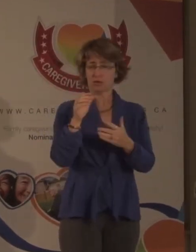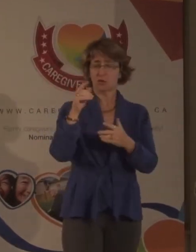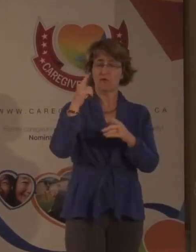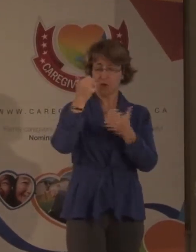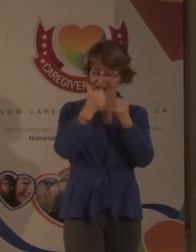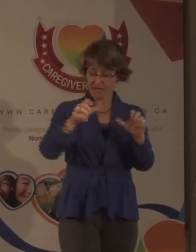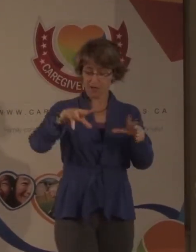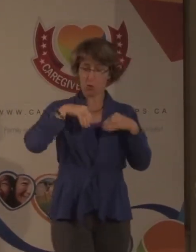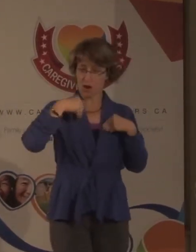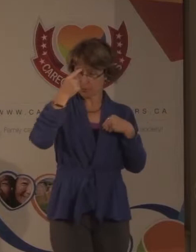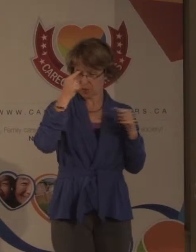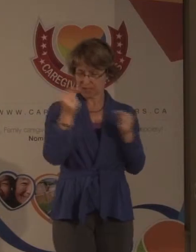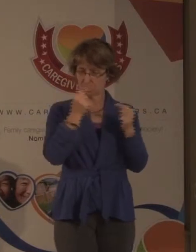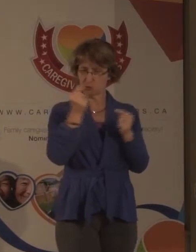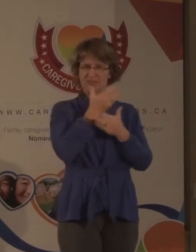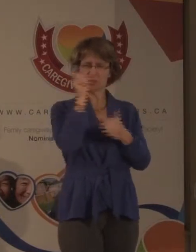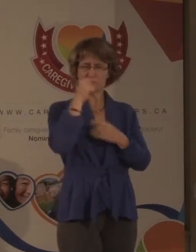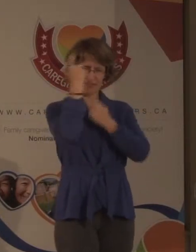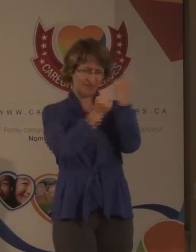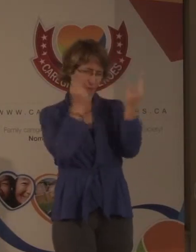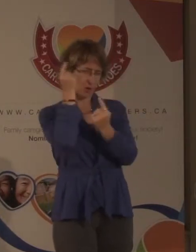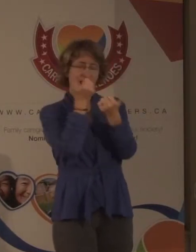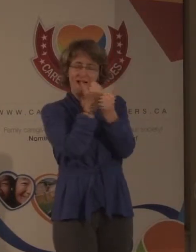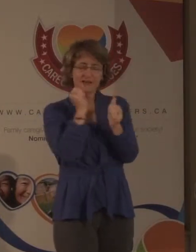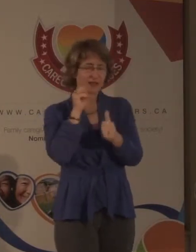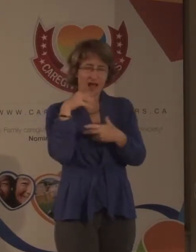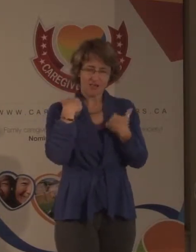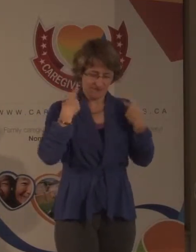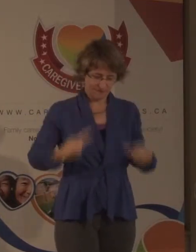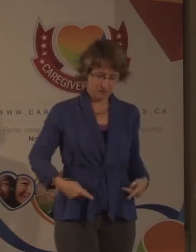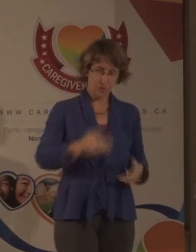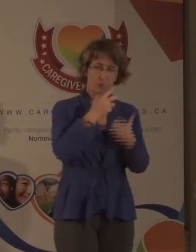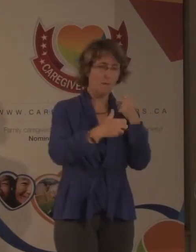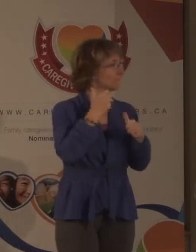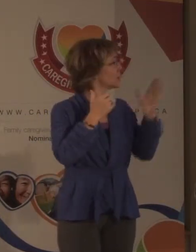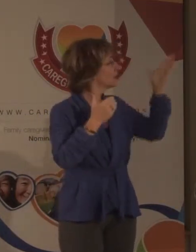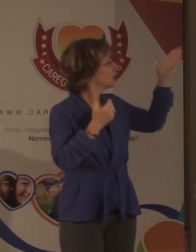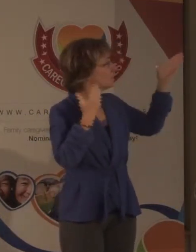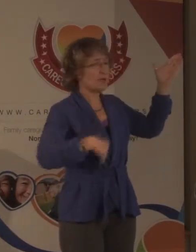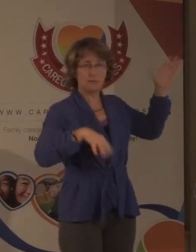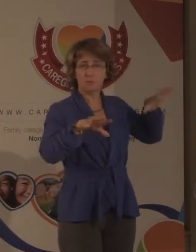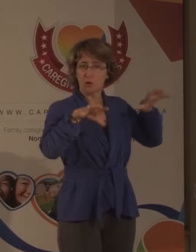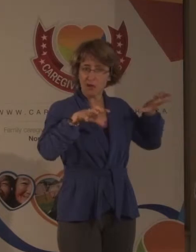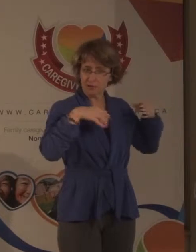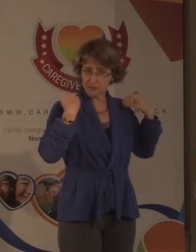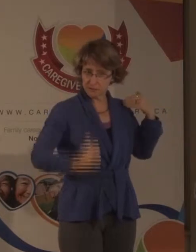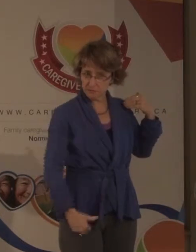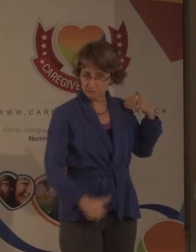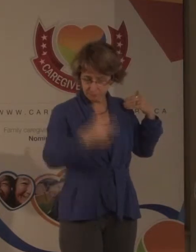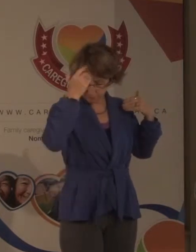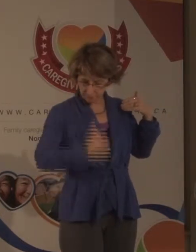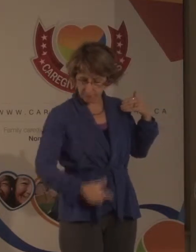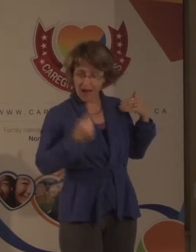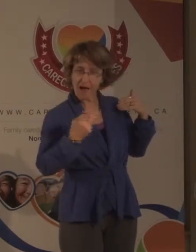or anything that has a physical problem: complete or partial paralysis in